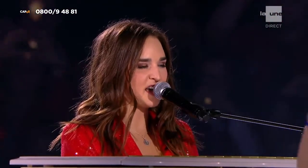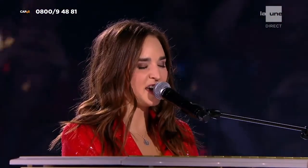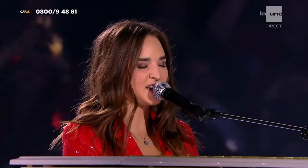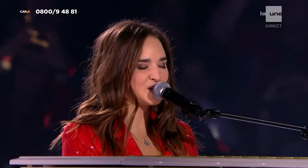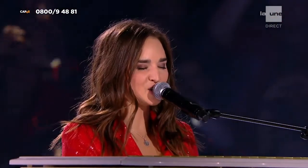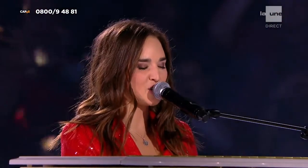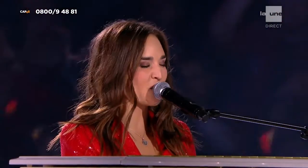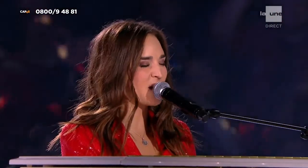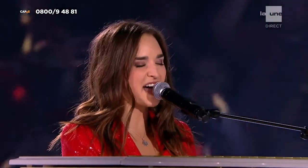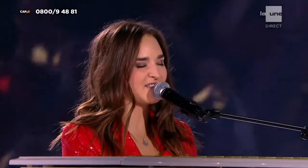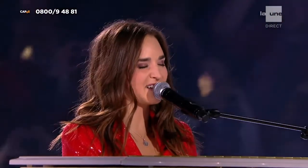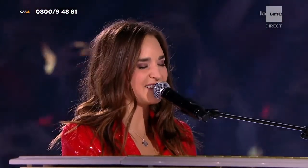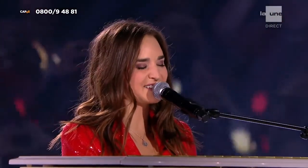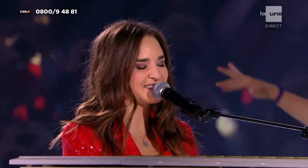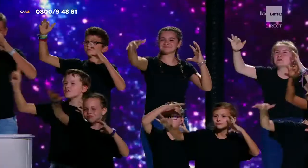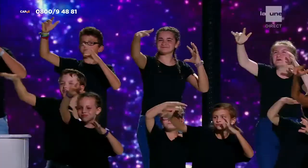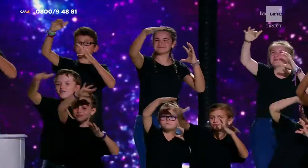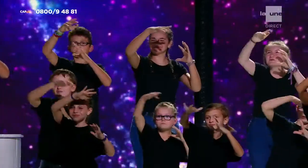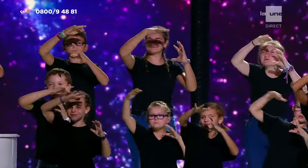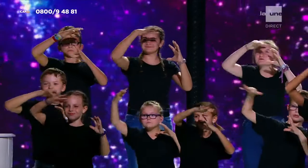Imagine there's no heaven.